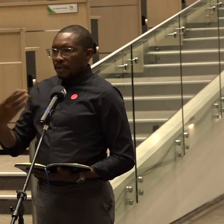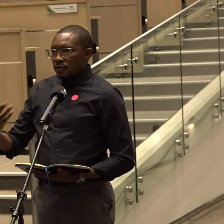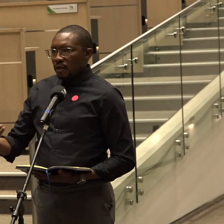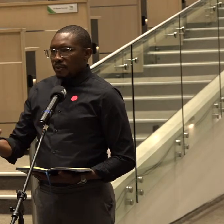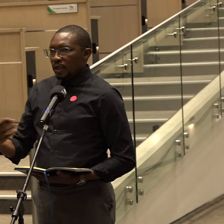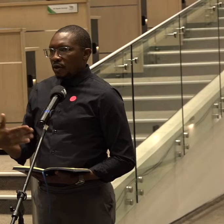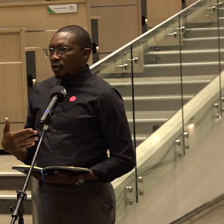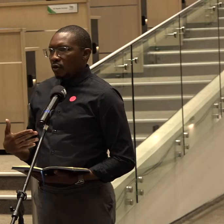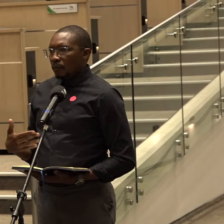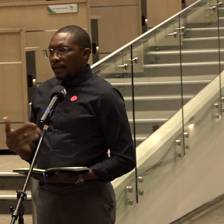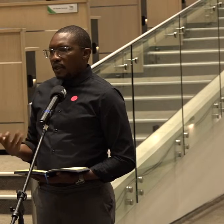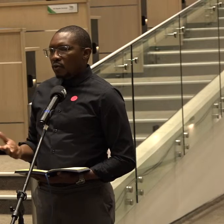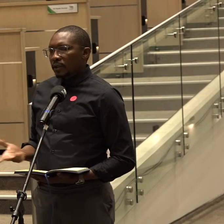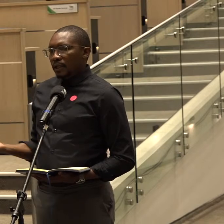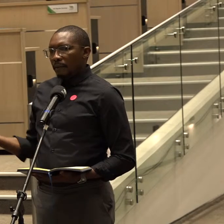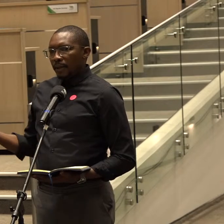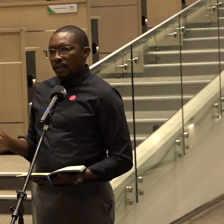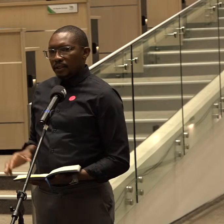foreign